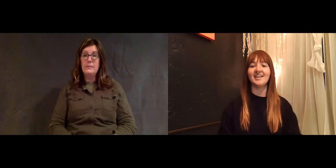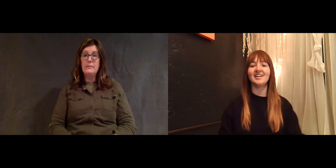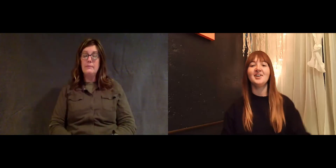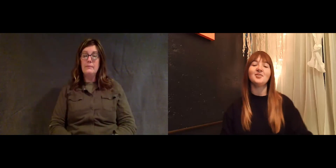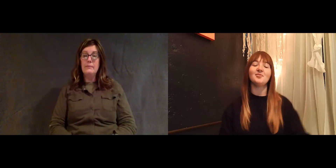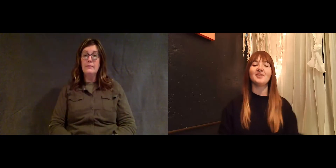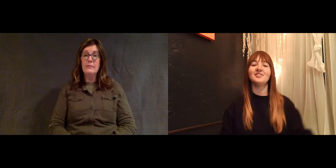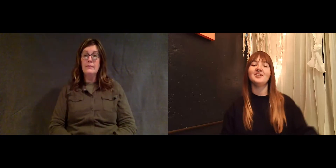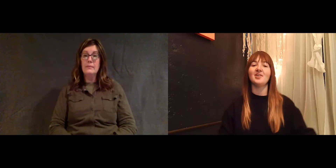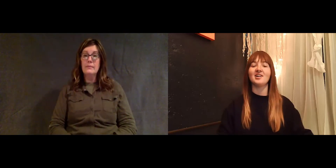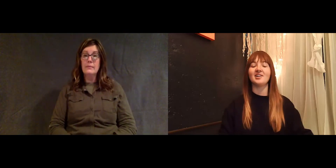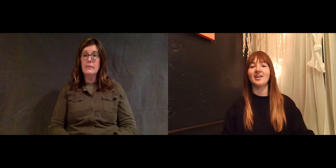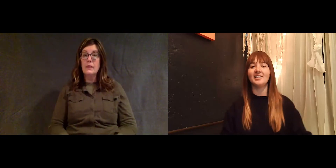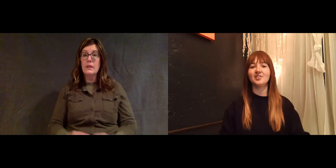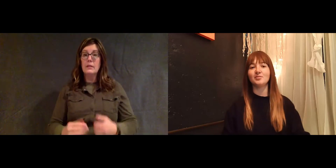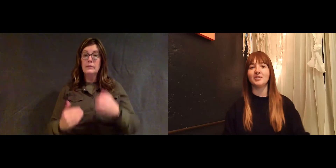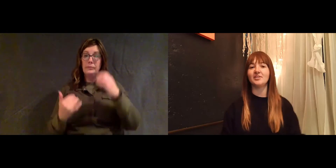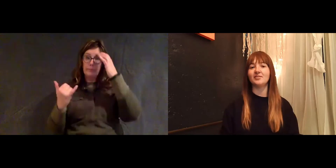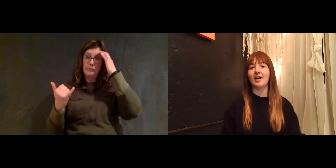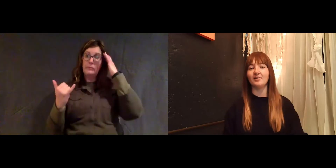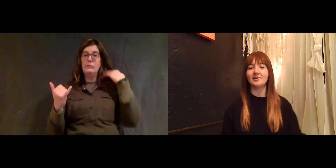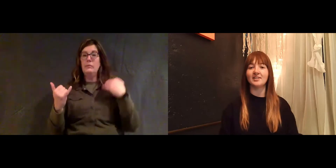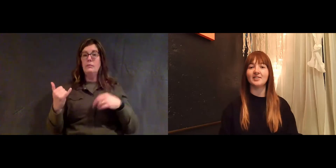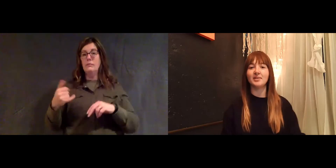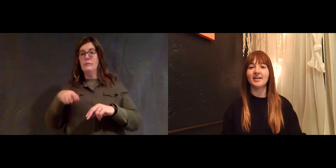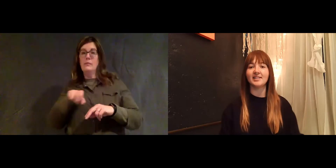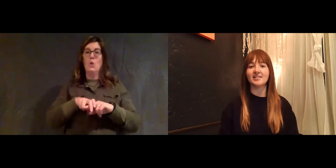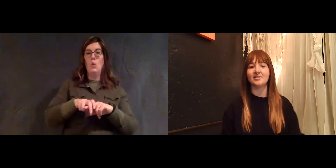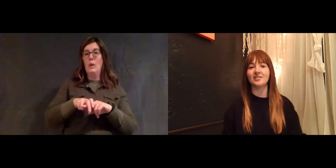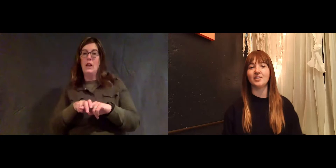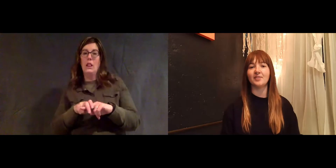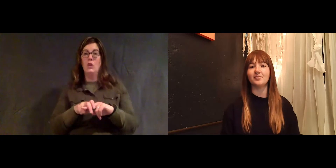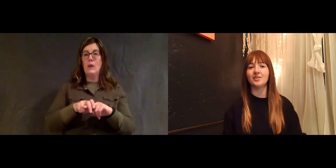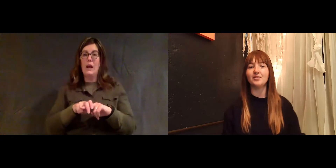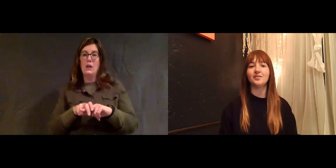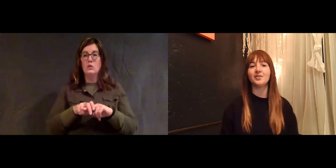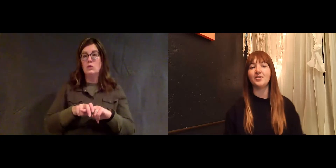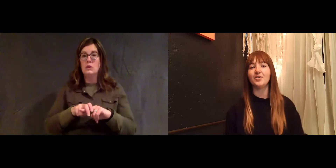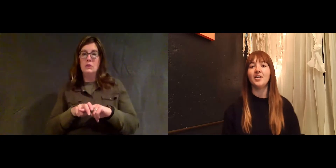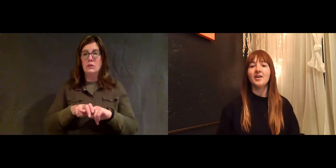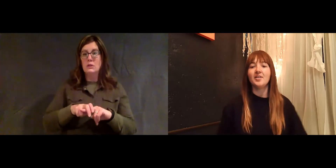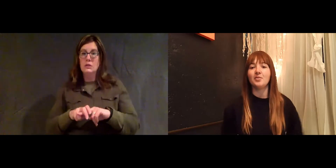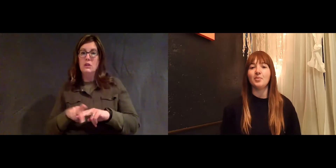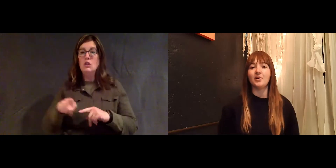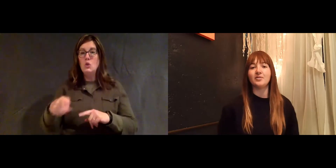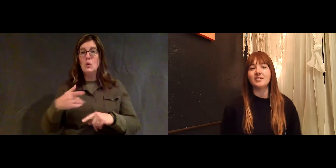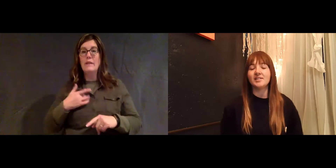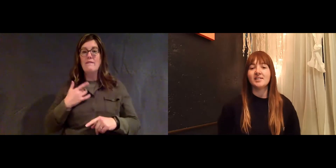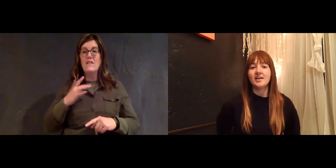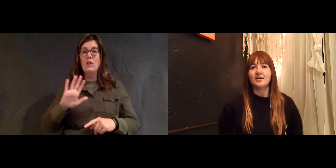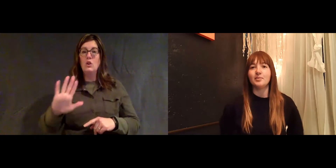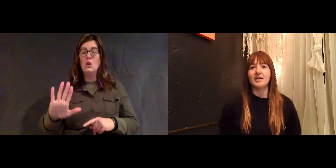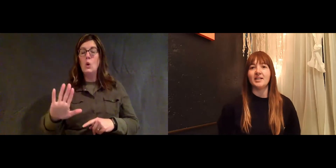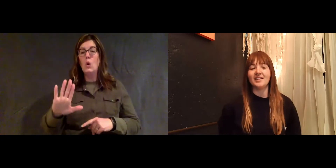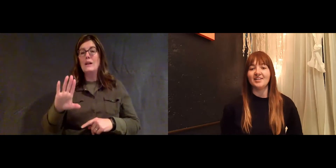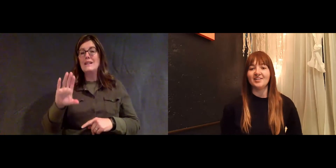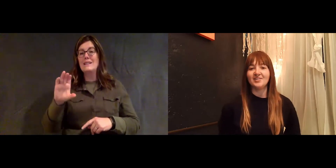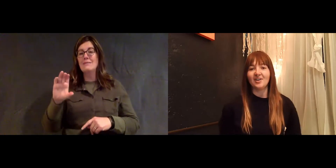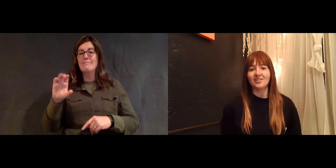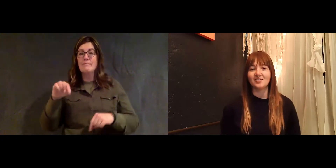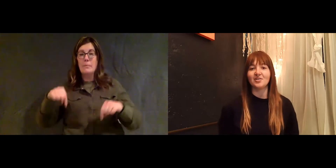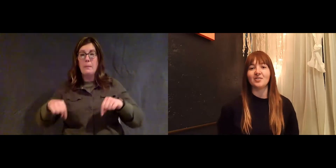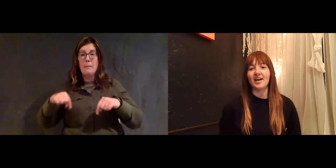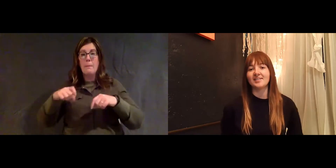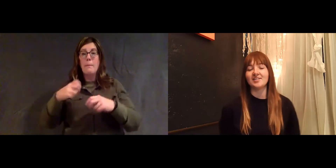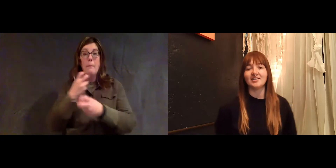And then wherever you are, go ahead and just wiggle around a little bit until you can really feel the bones beneath you,